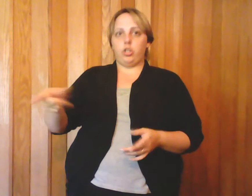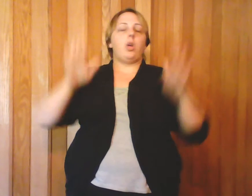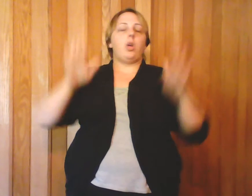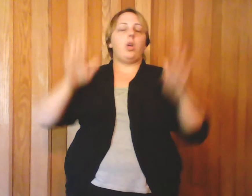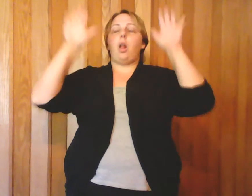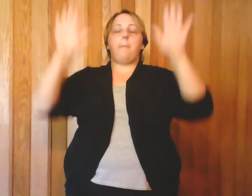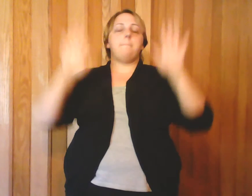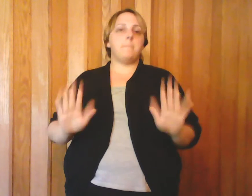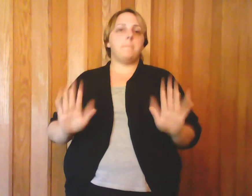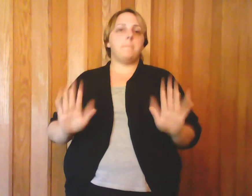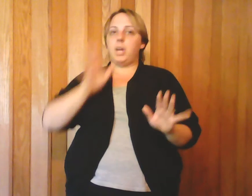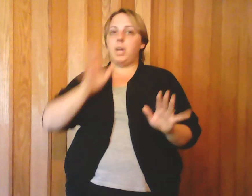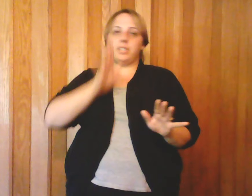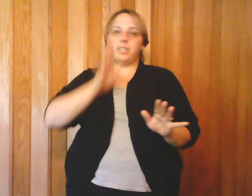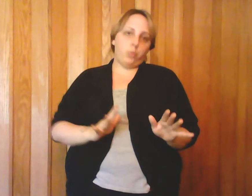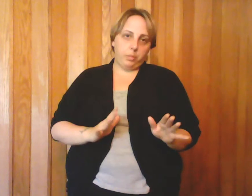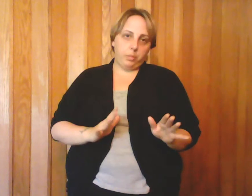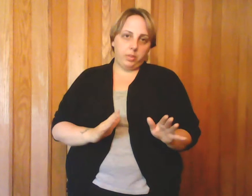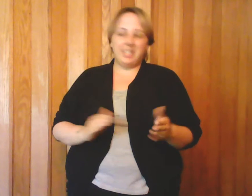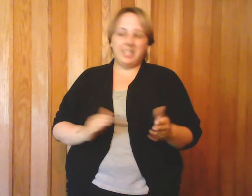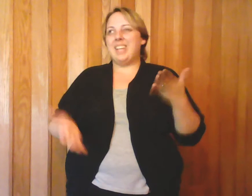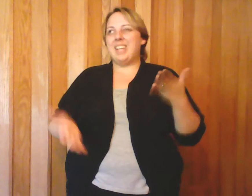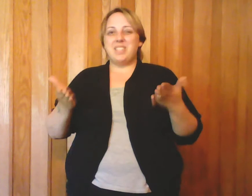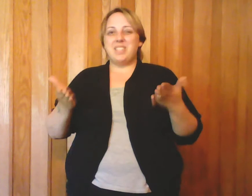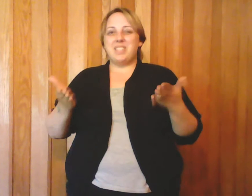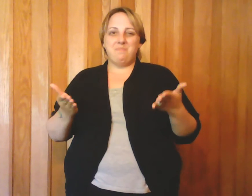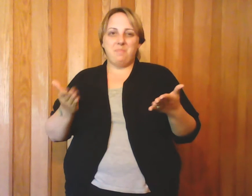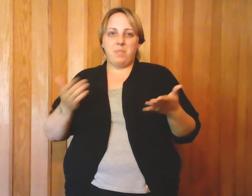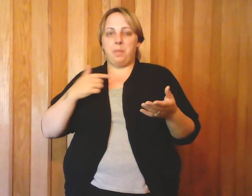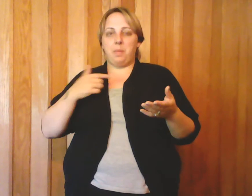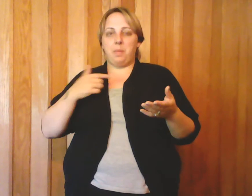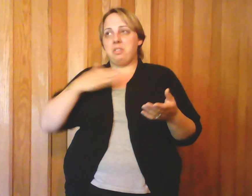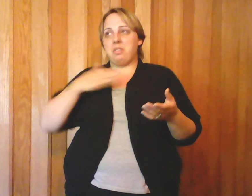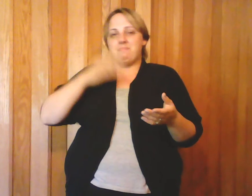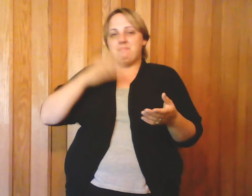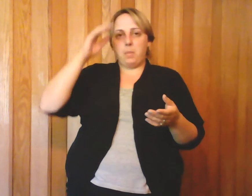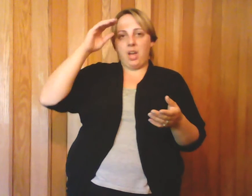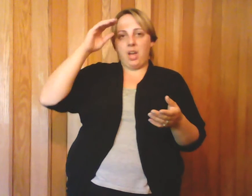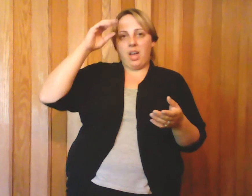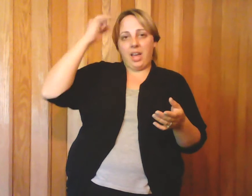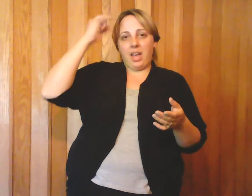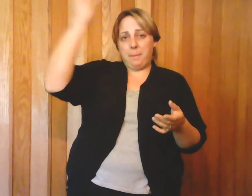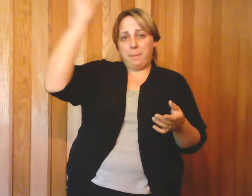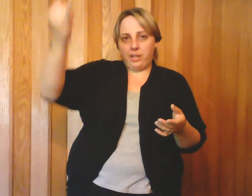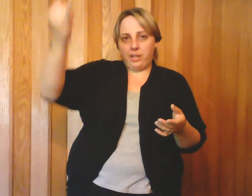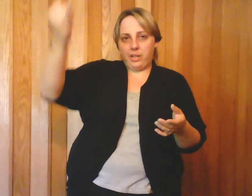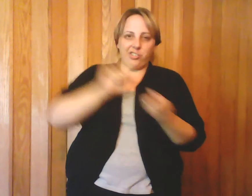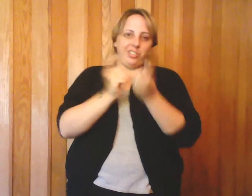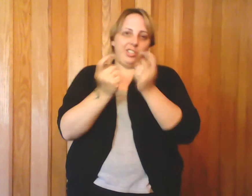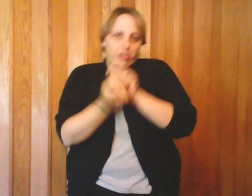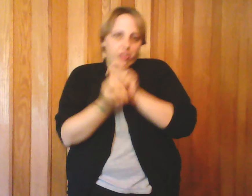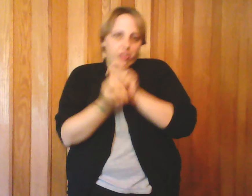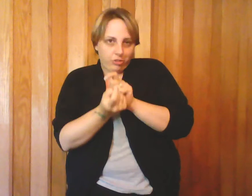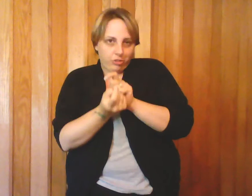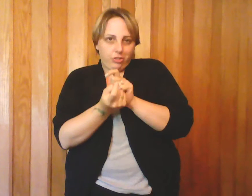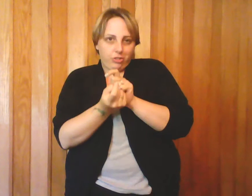or if she really was as incredible as I remember her being. She was born in 1905, and she married my